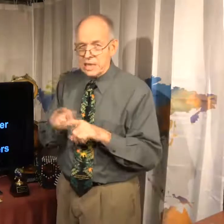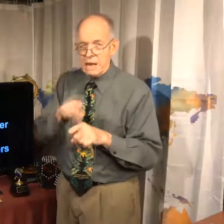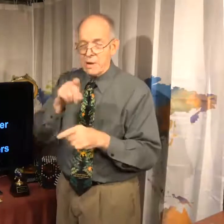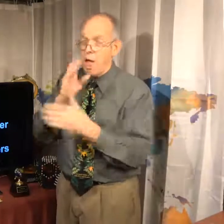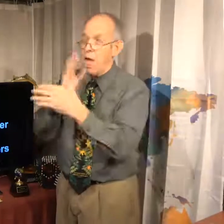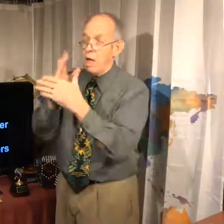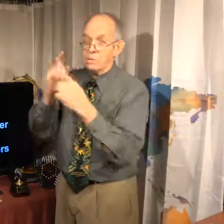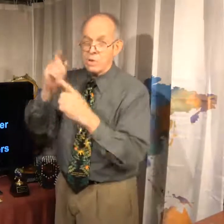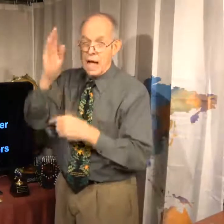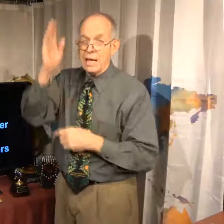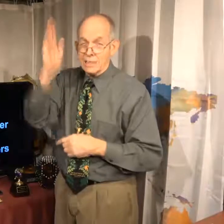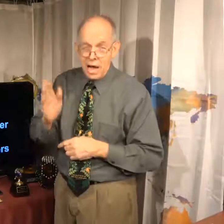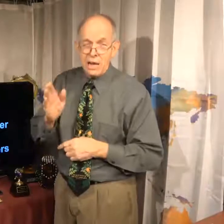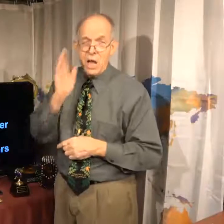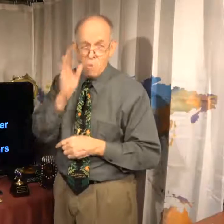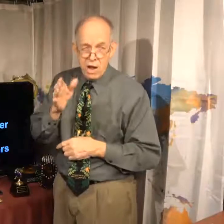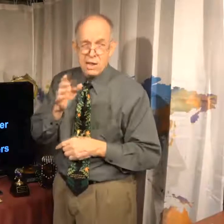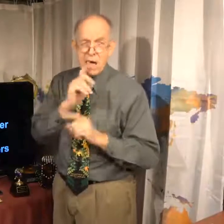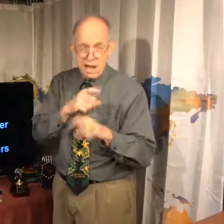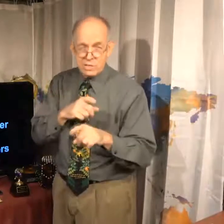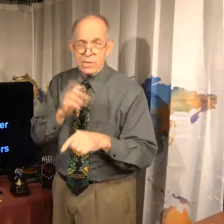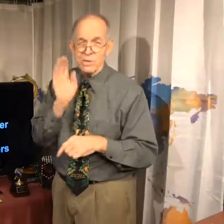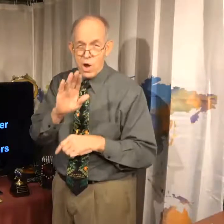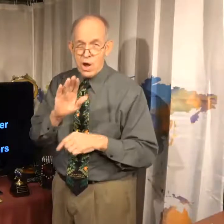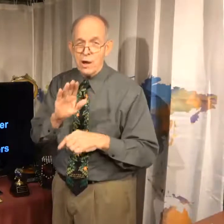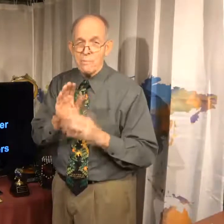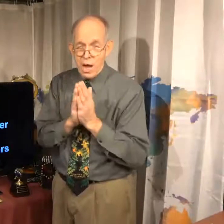Same, you got God will answer your prayer.